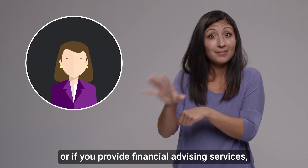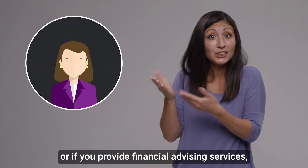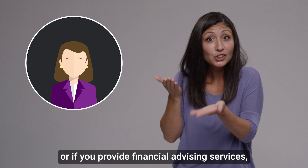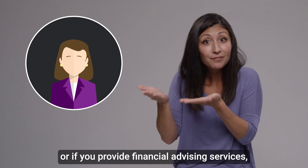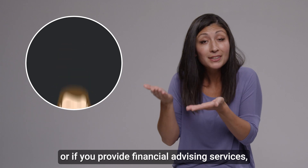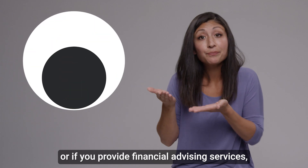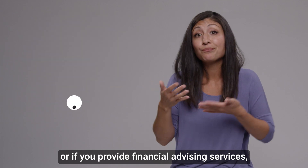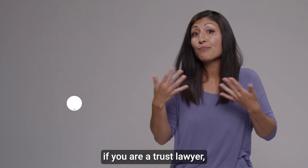services,